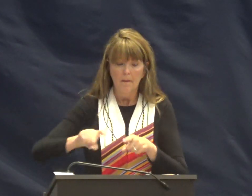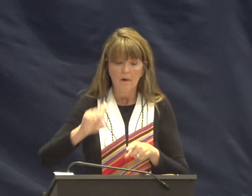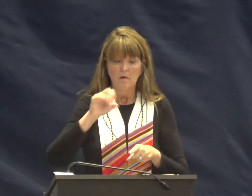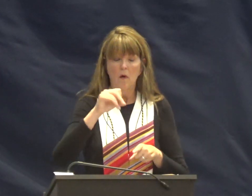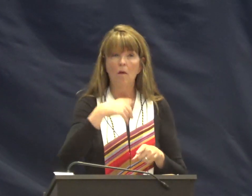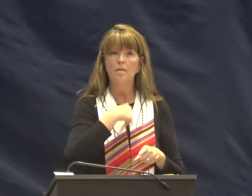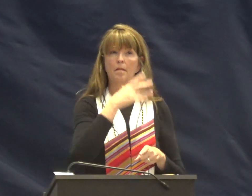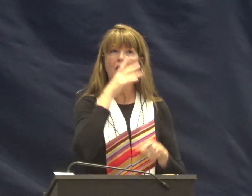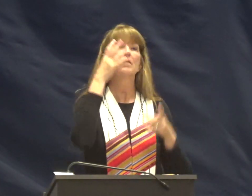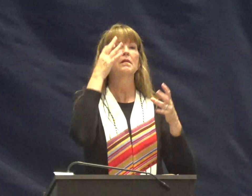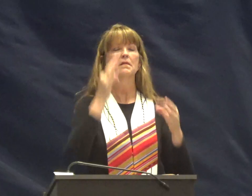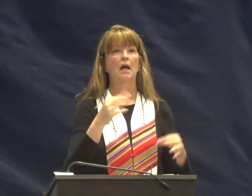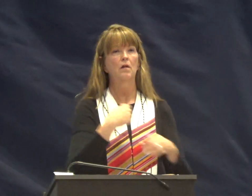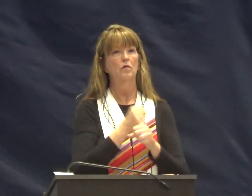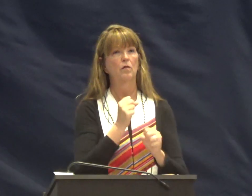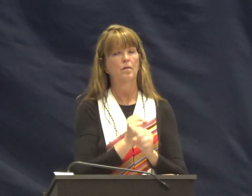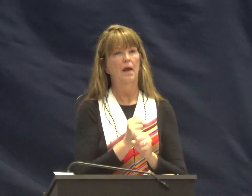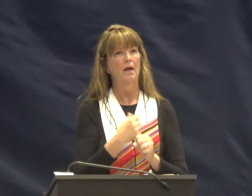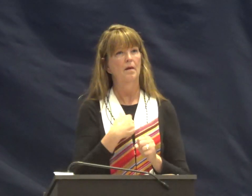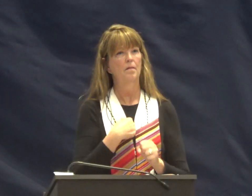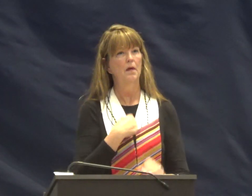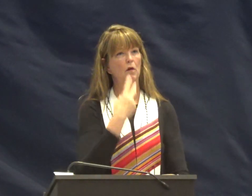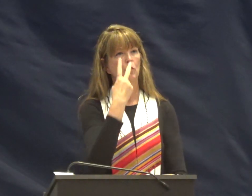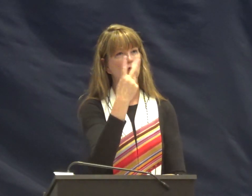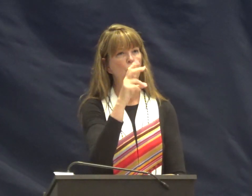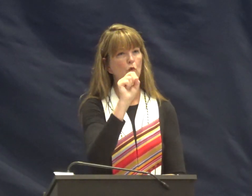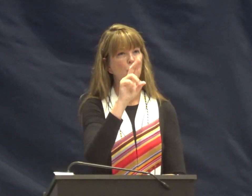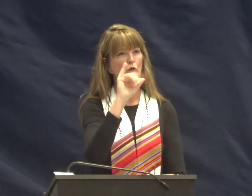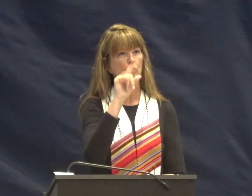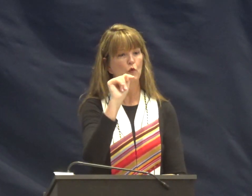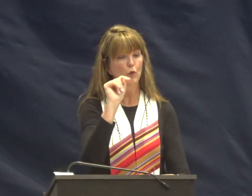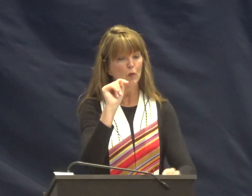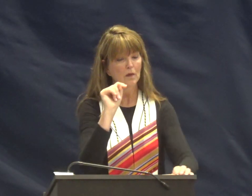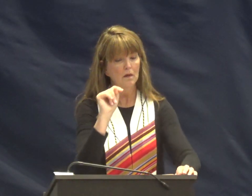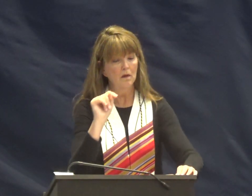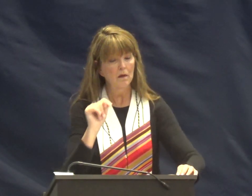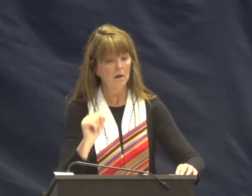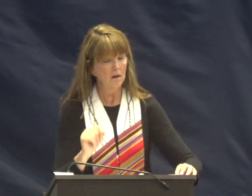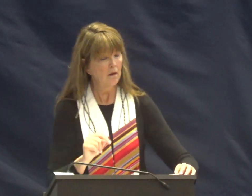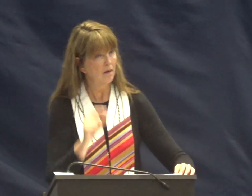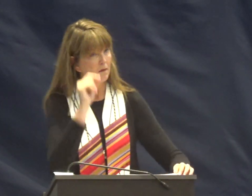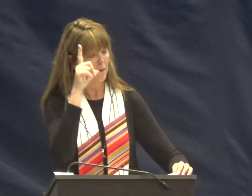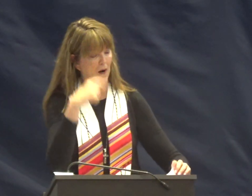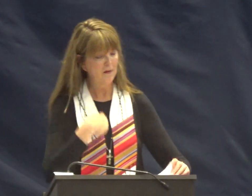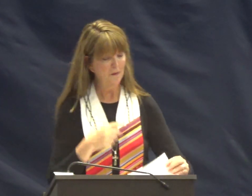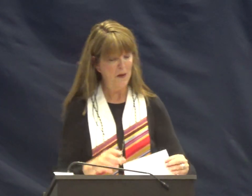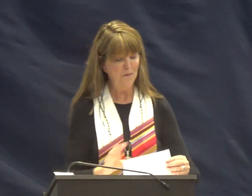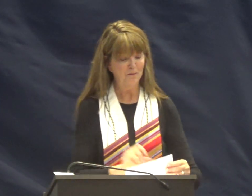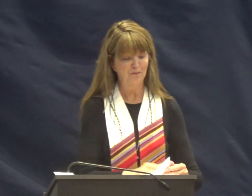she sewed all the time, and she made me 2 suits.